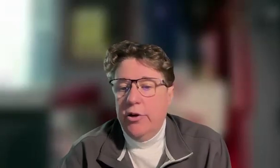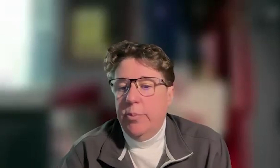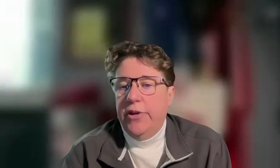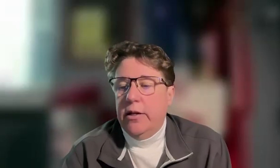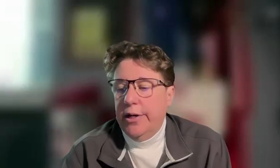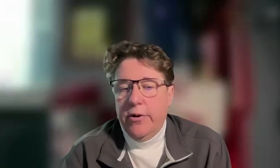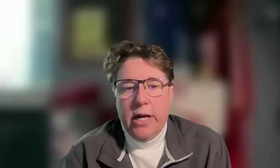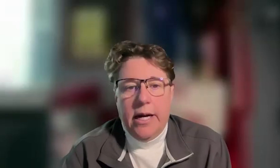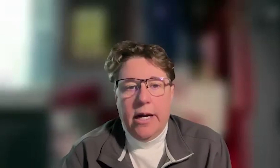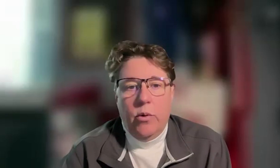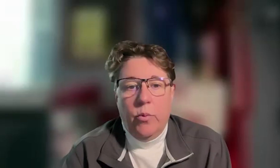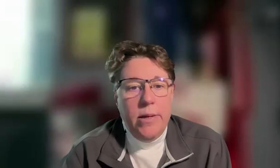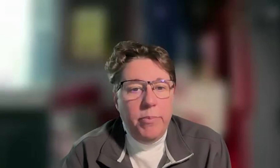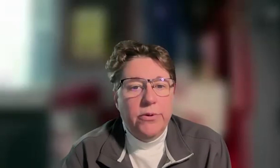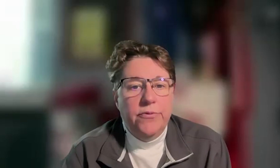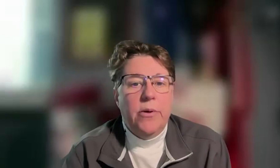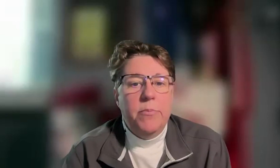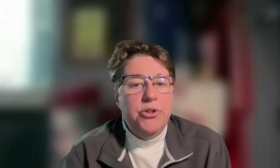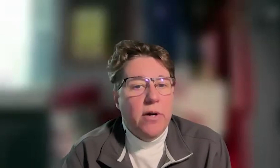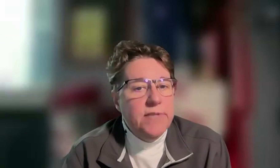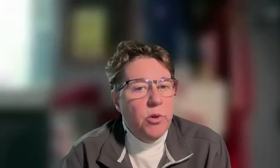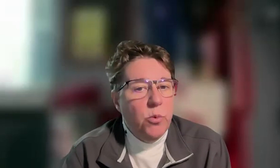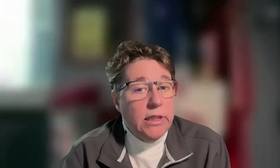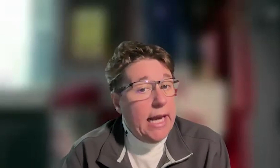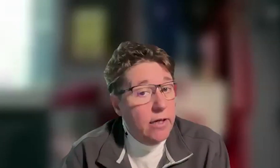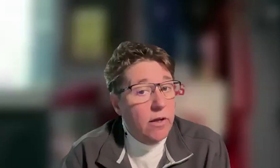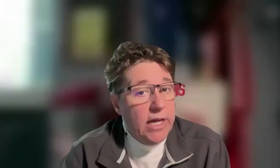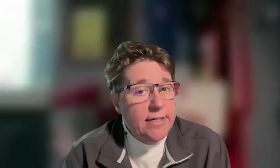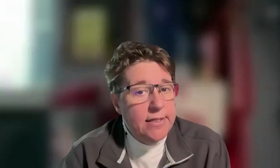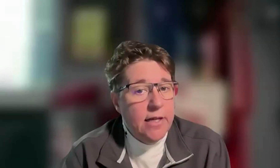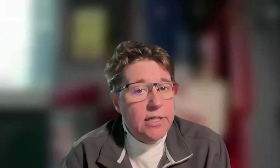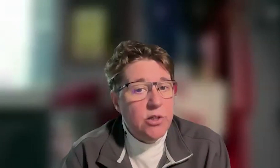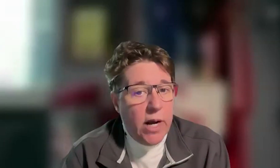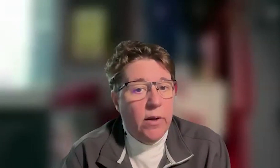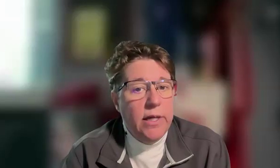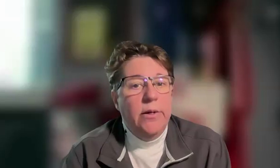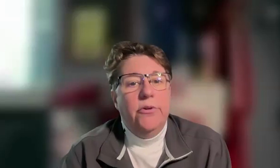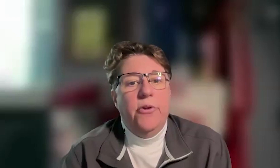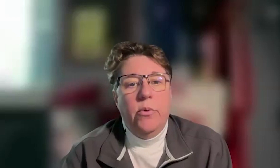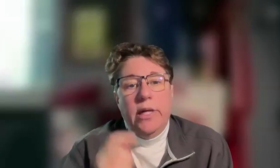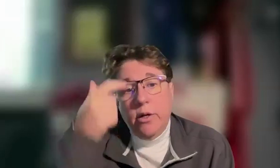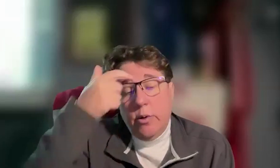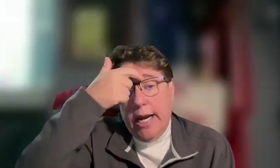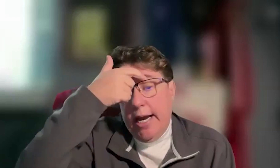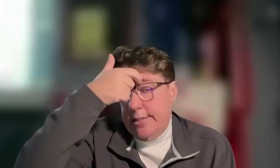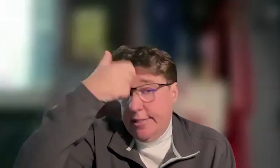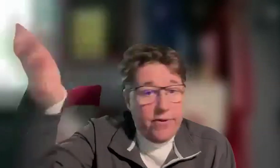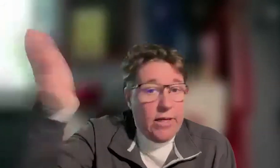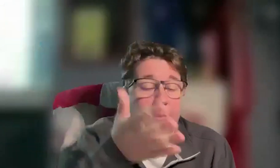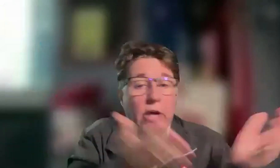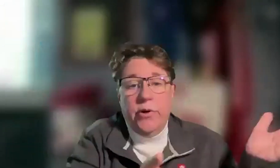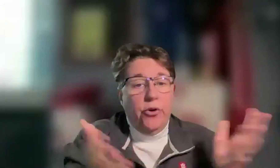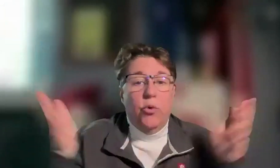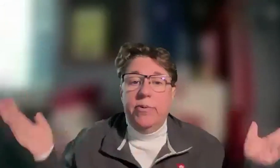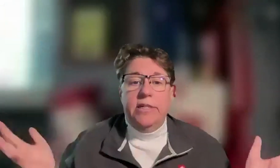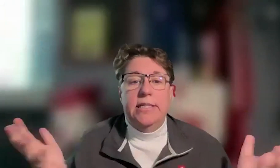be 100% clear, we build very much off some of the work that Ada Lovelace has done as well. So, and